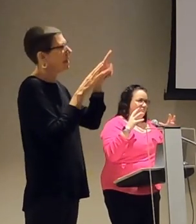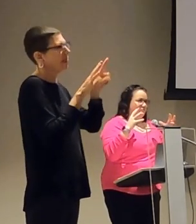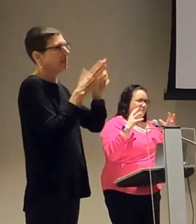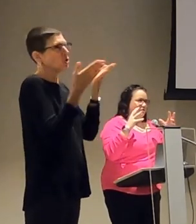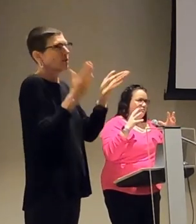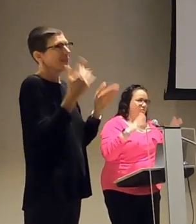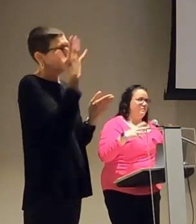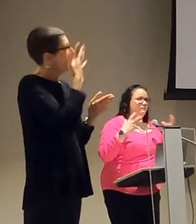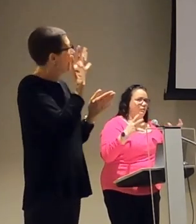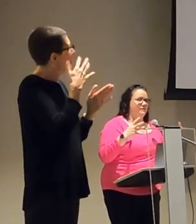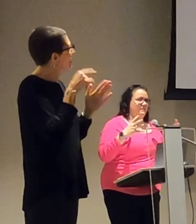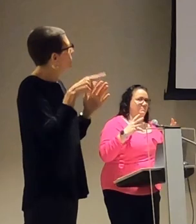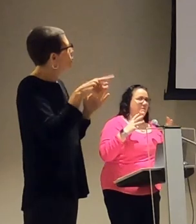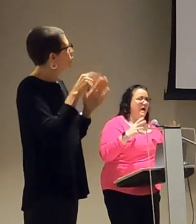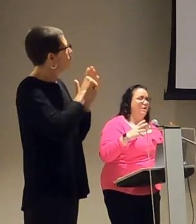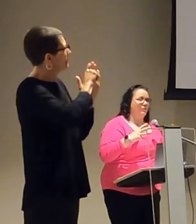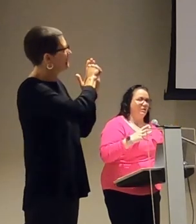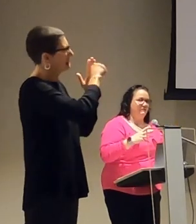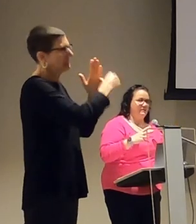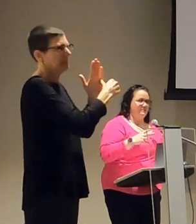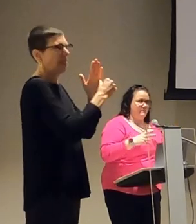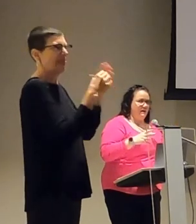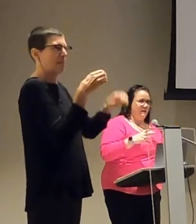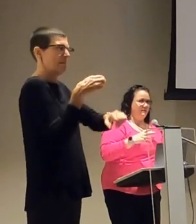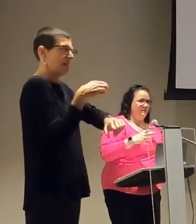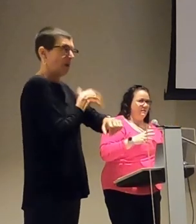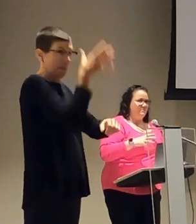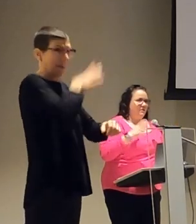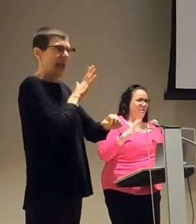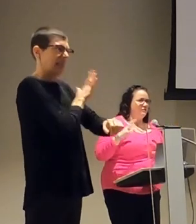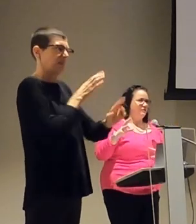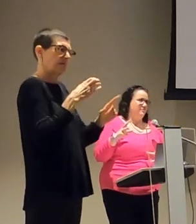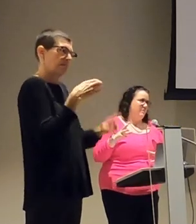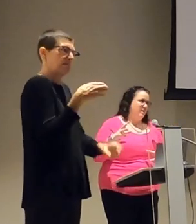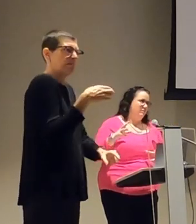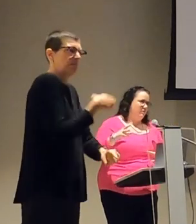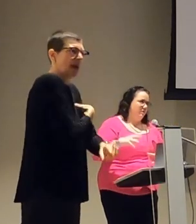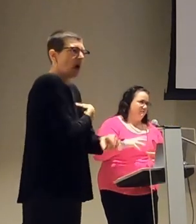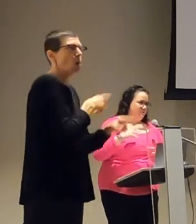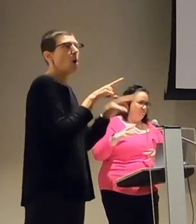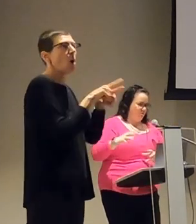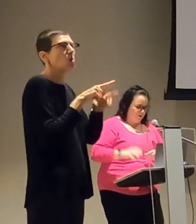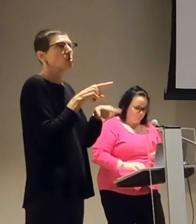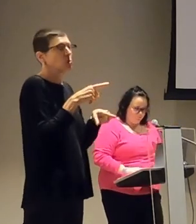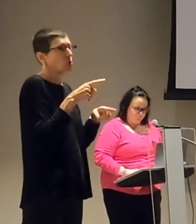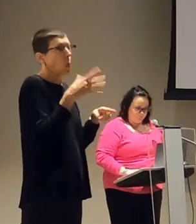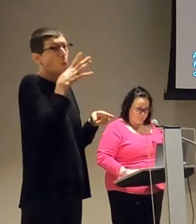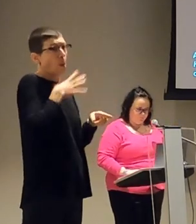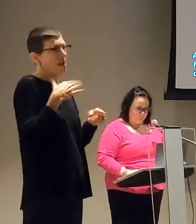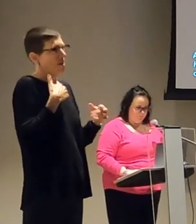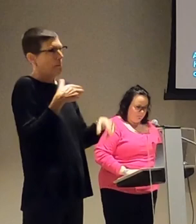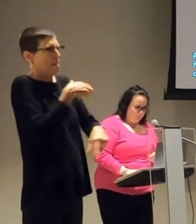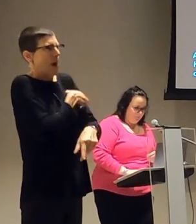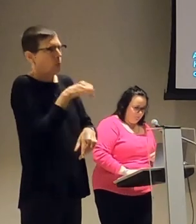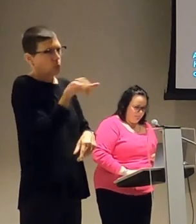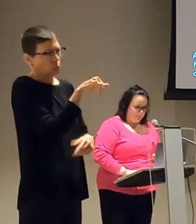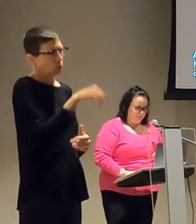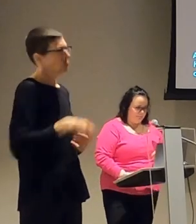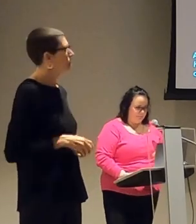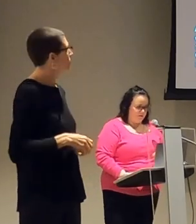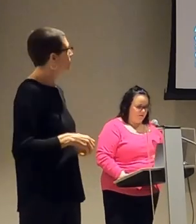So she's reinforcing the power of this man, but also the power of this woman.